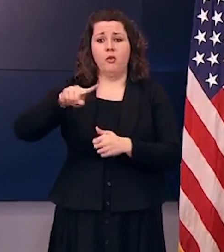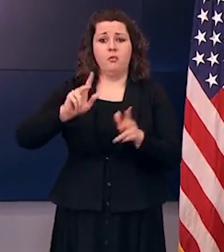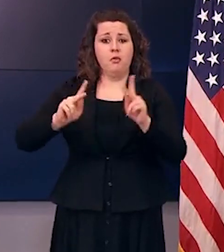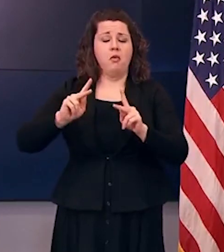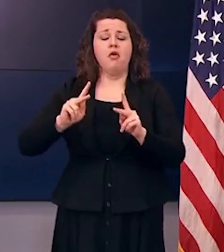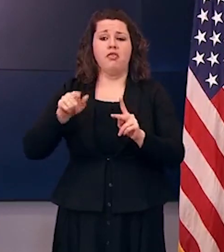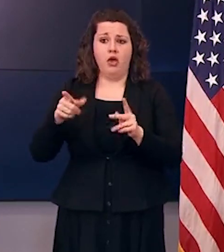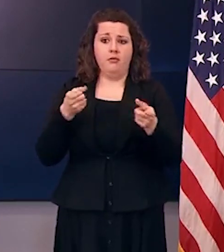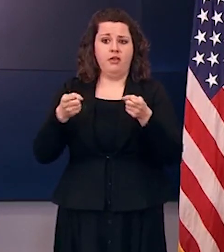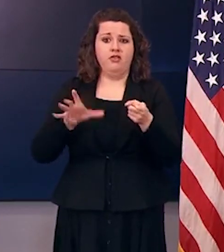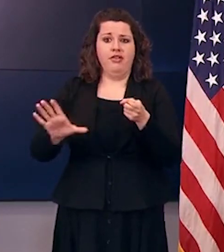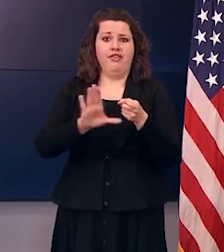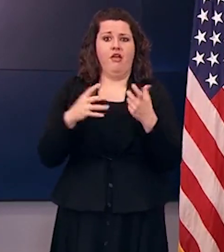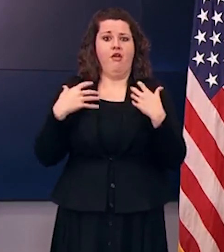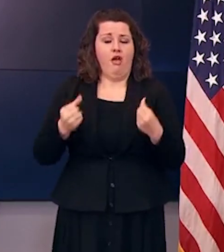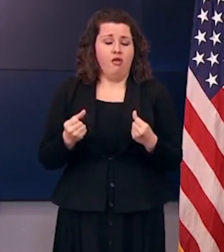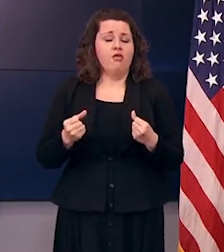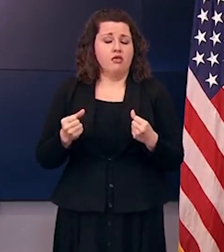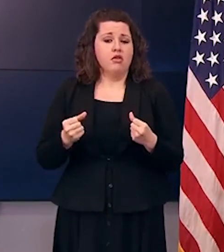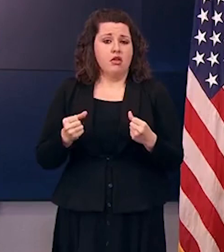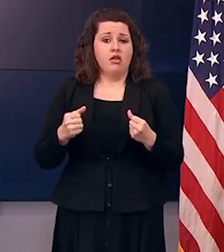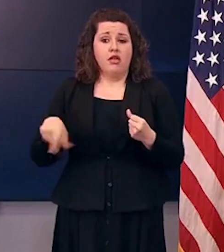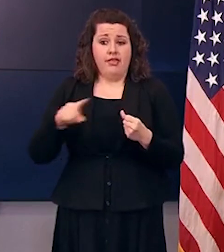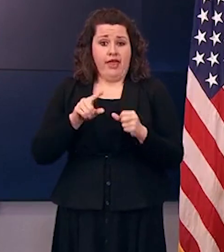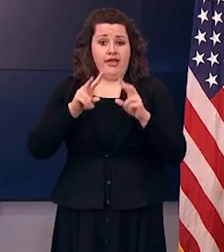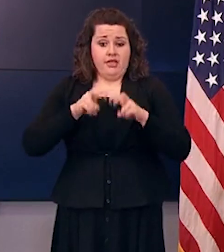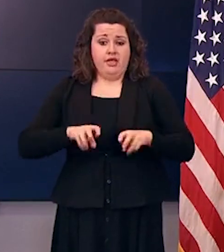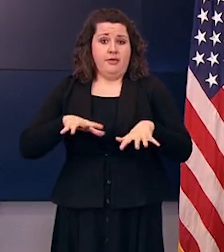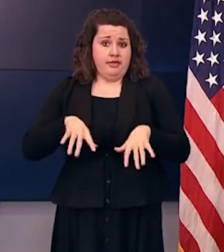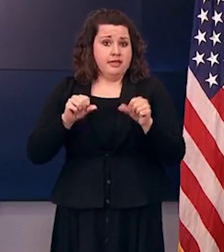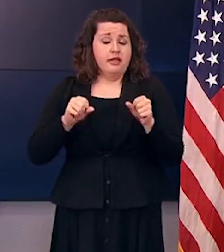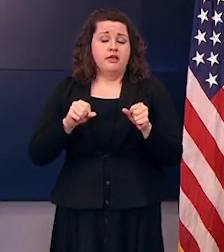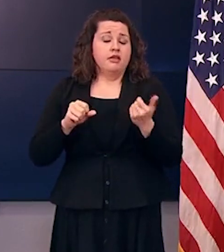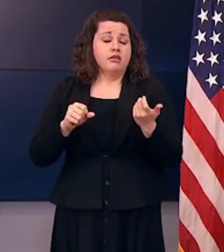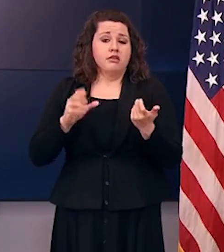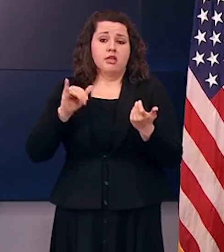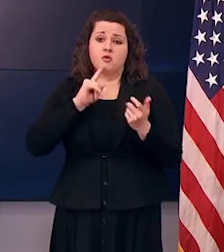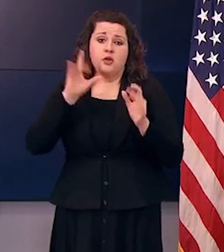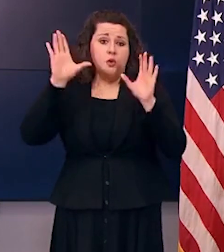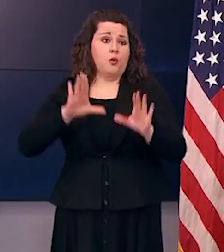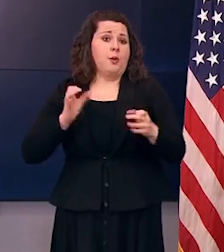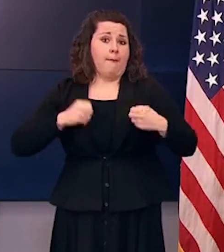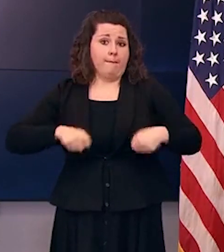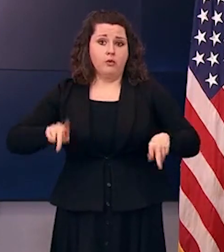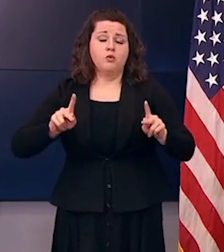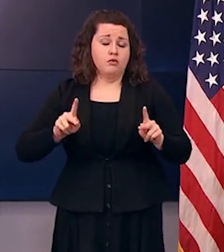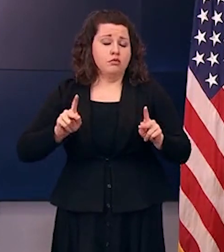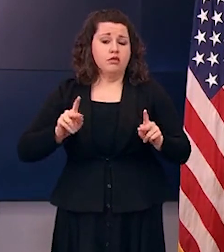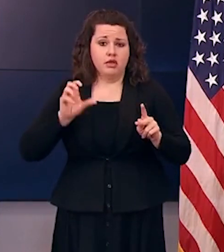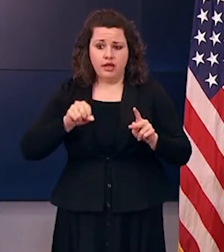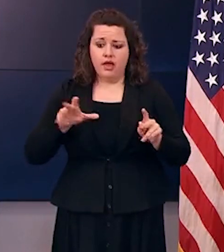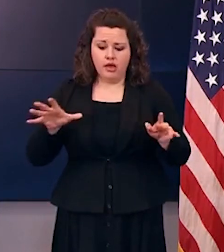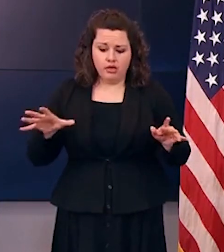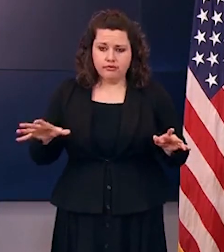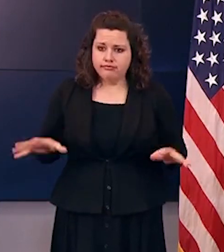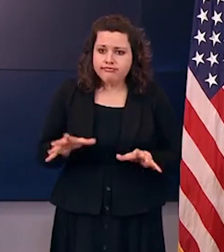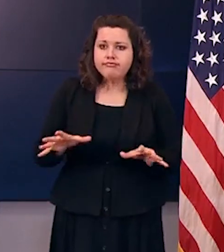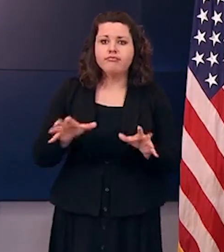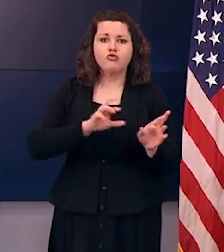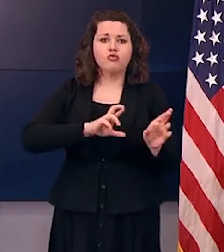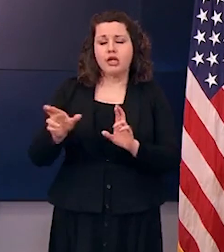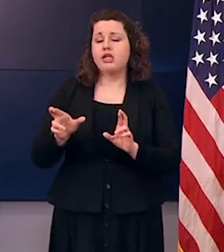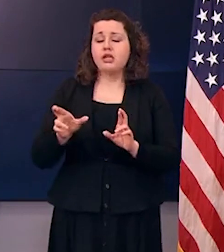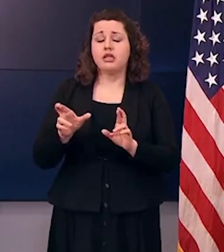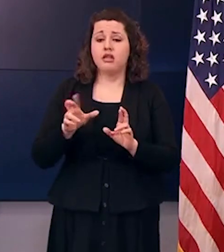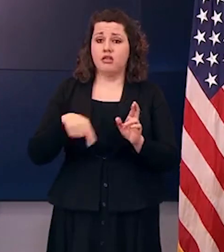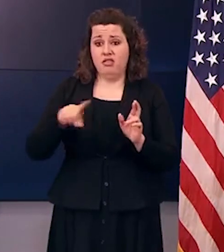managing their own health and talking about, as they take the assessment, that's a great opportunity to be proactive and to be ready because